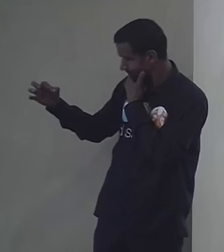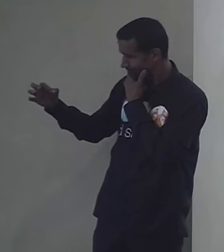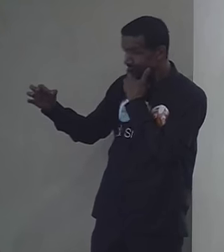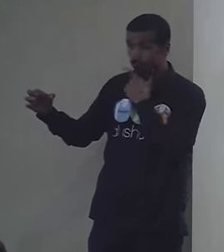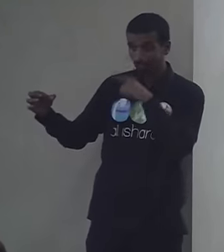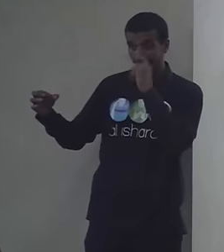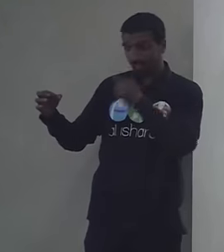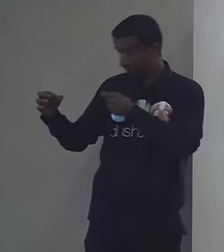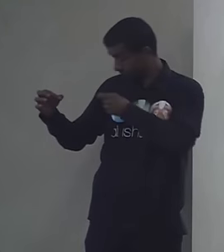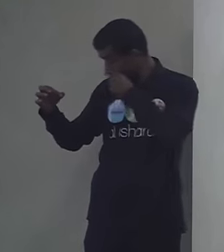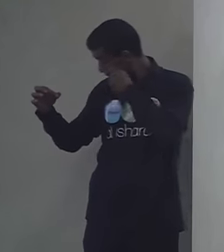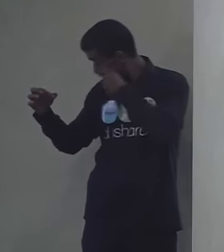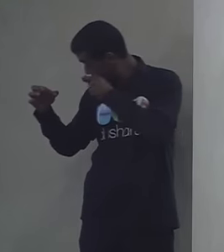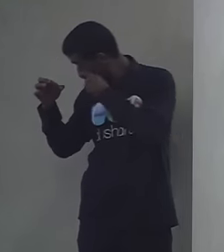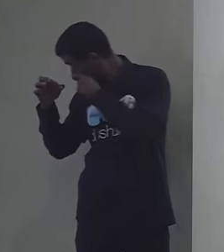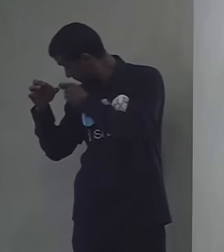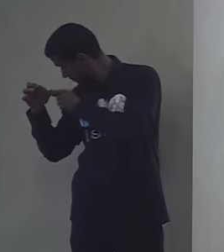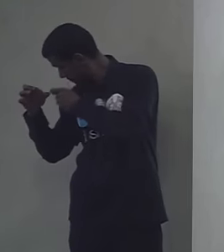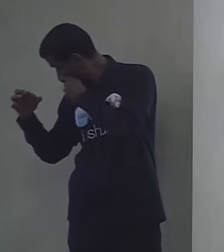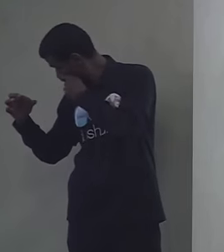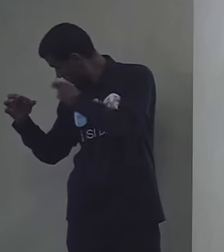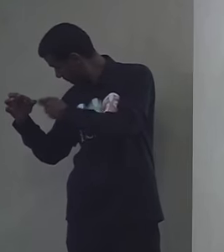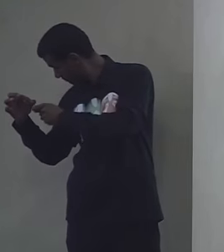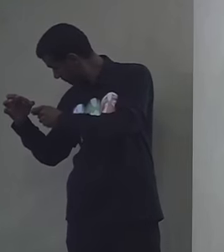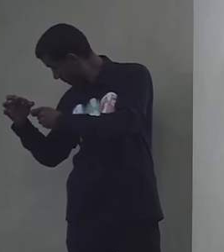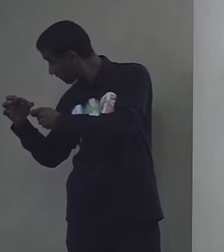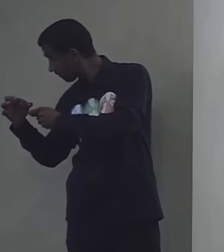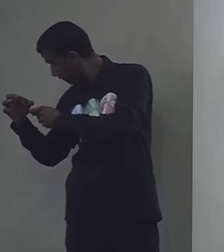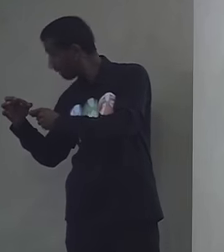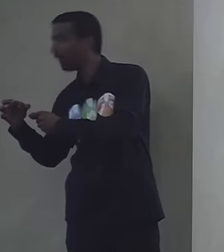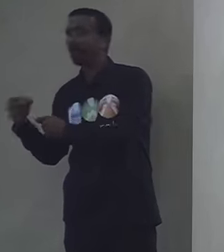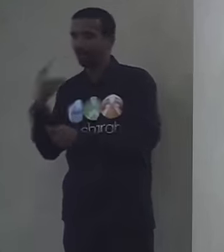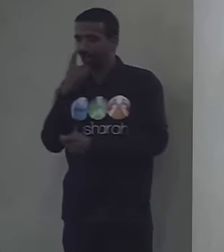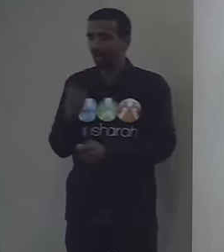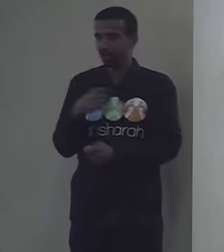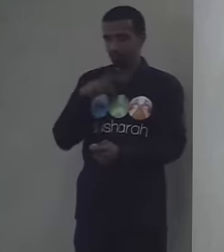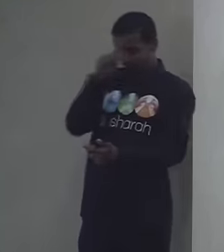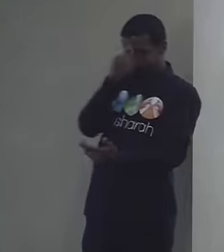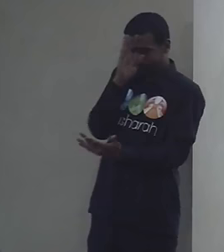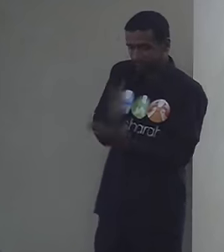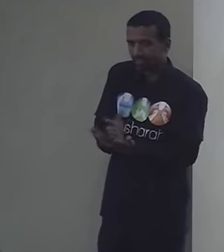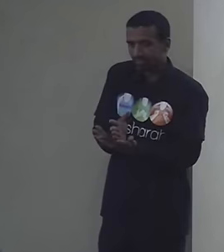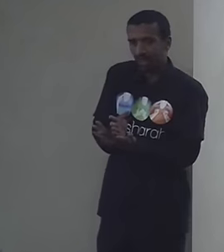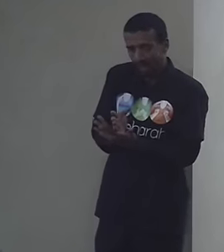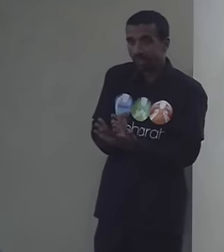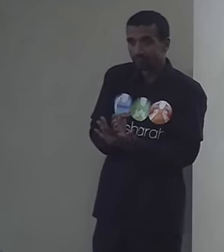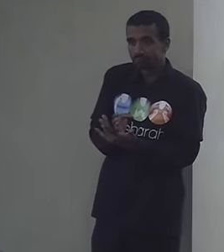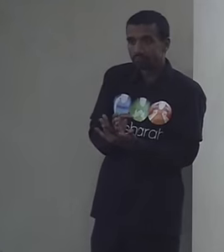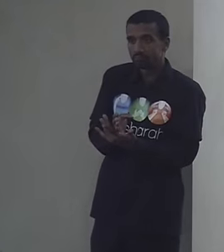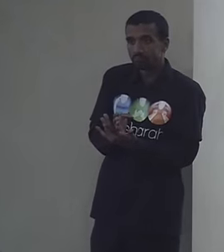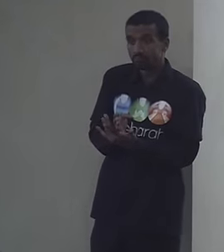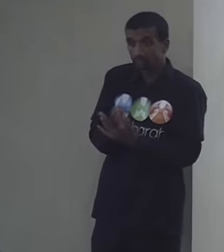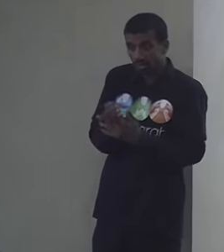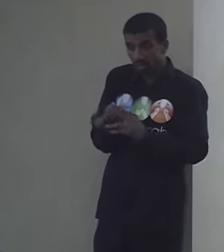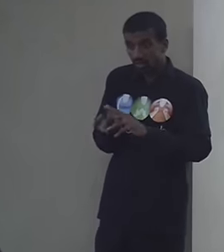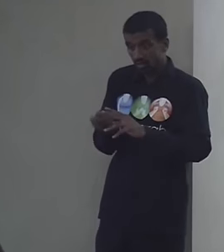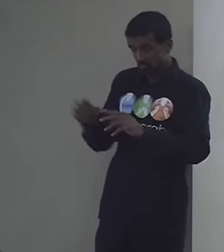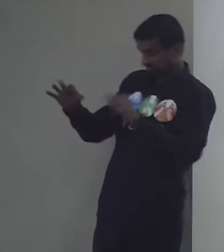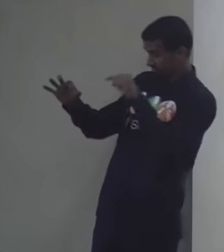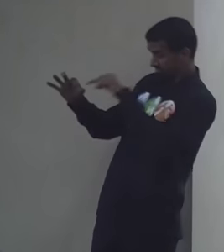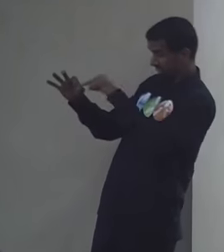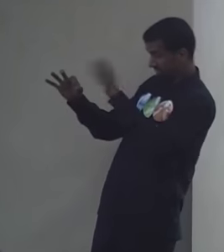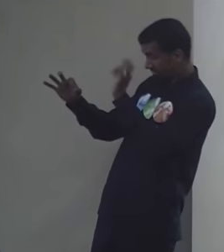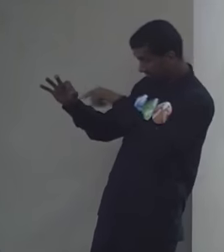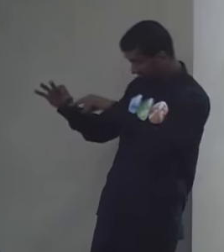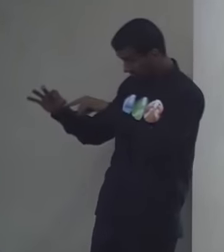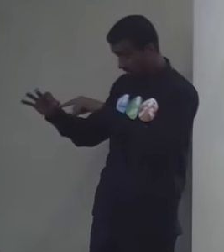much of what we've accomplished in life, in this world, is through ilmul yaqeen. Ilmul yaqeen, if you didn't have it, you wouldn't be able to function